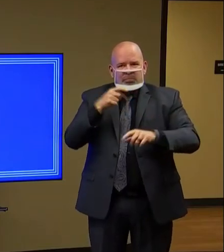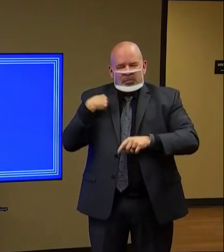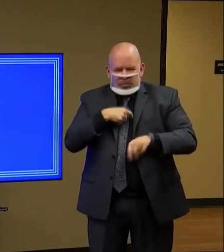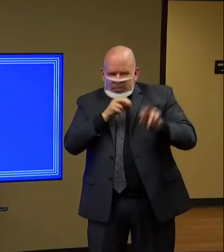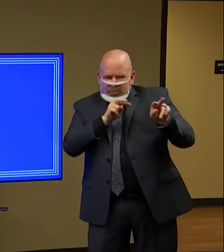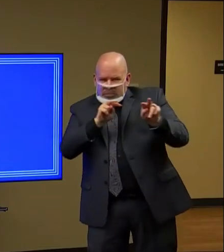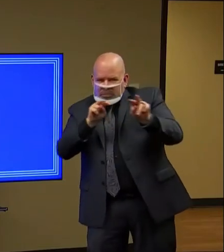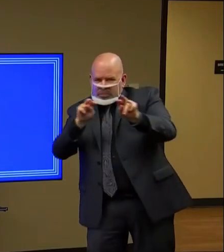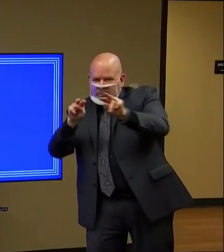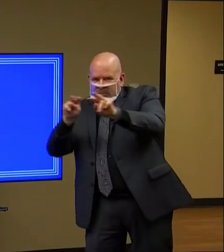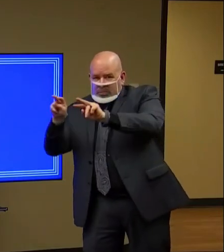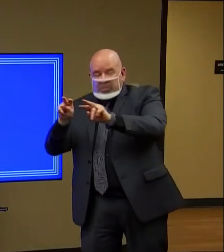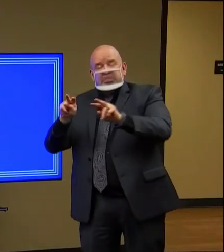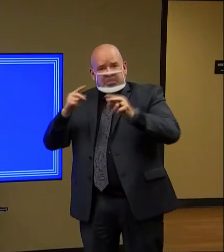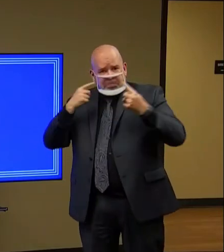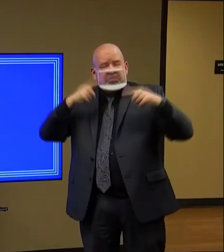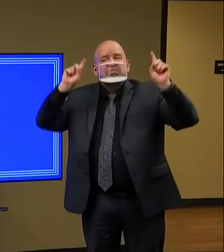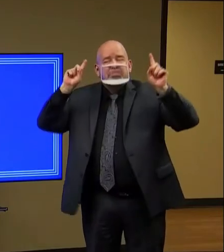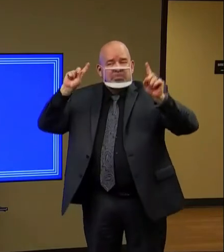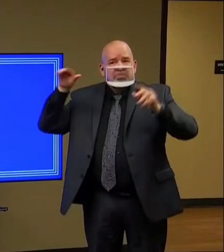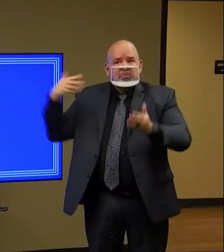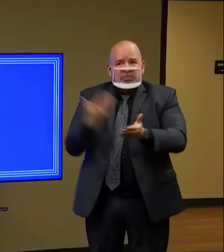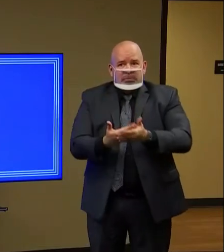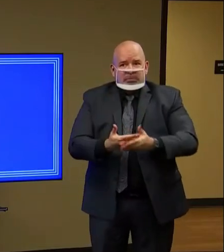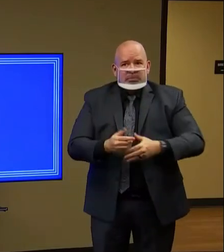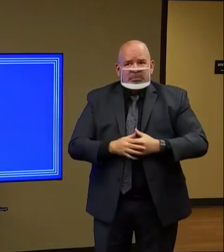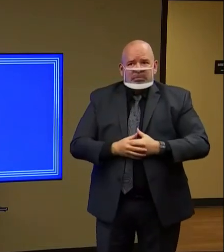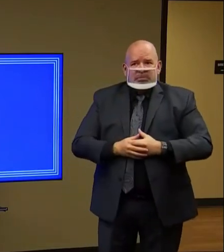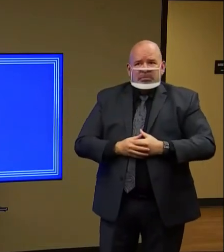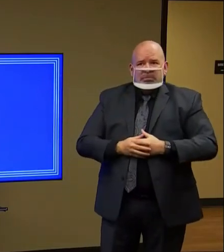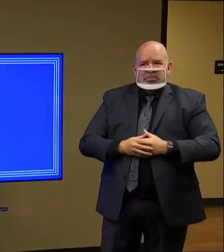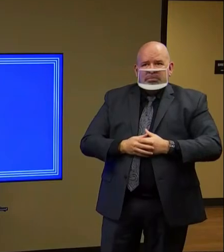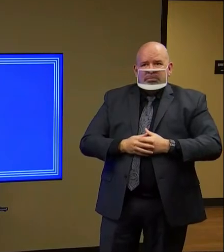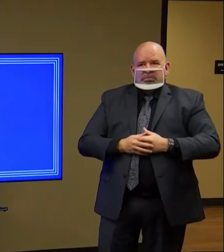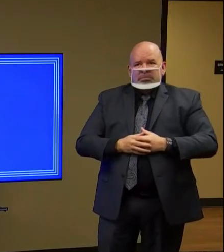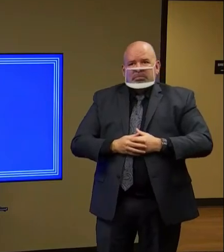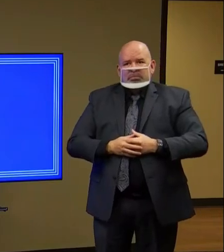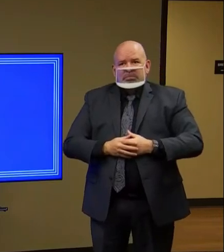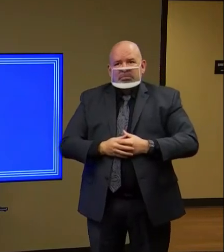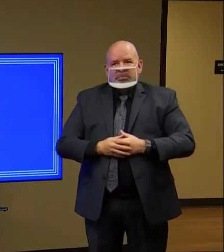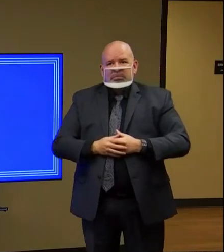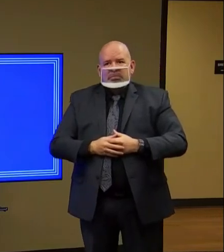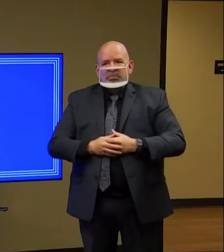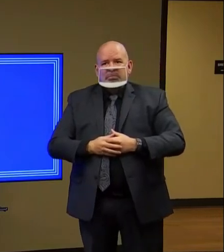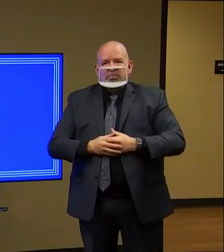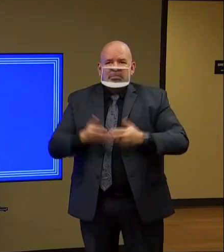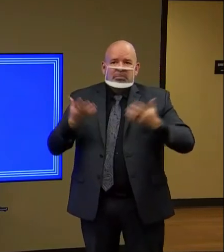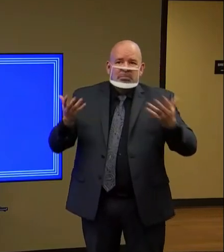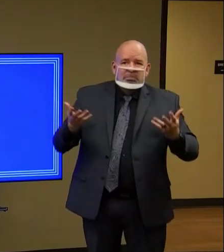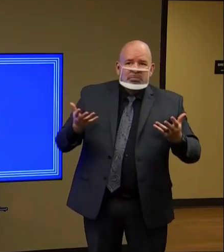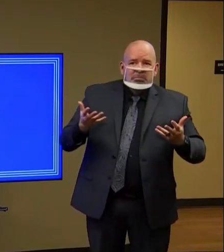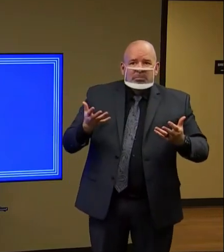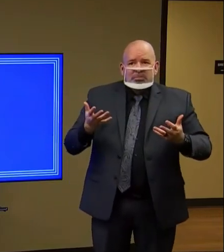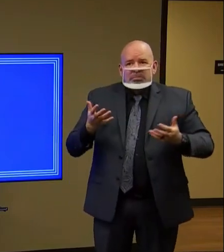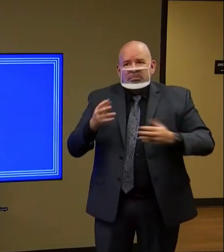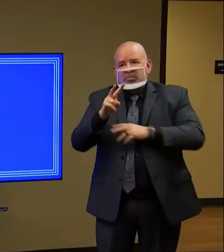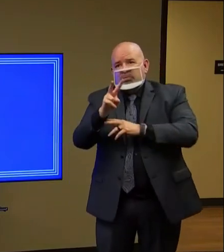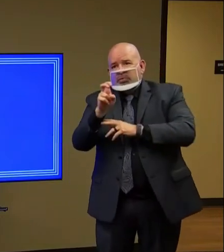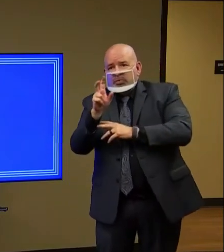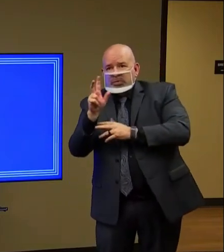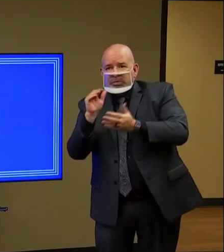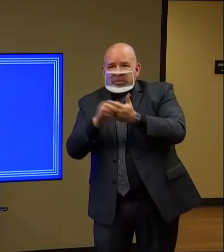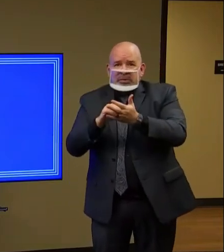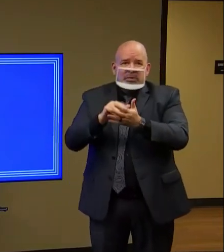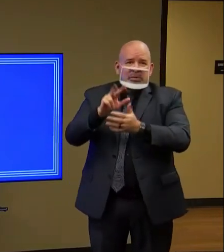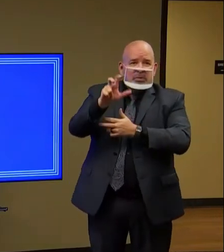that vaccine available to our healthcare heroes. I expect that hundreds of thousands of our healthcare personnel and nursing home